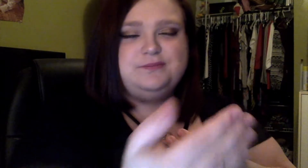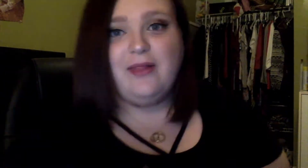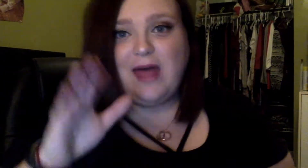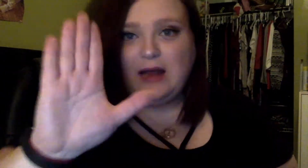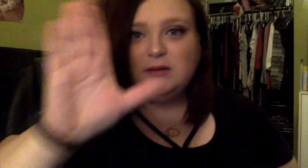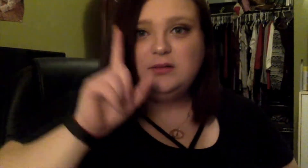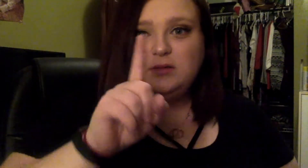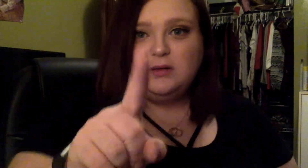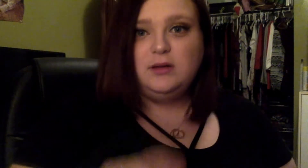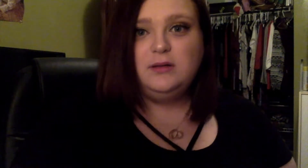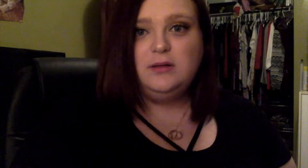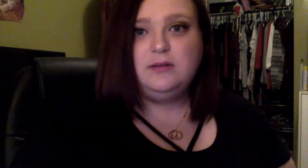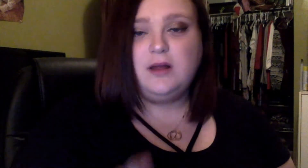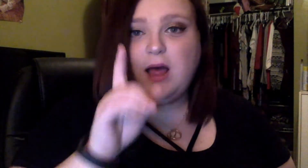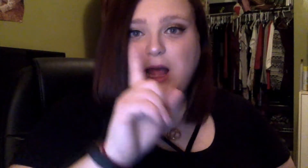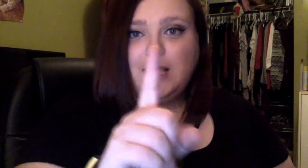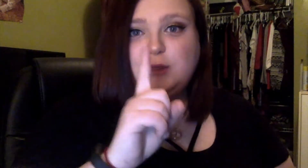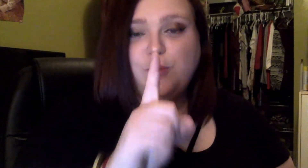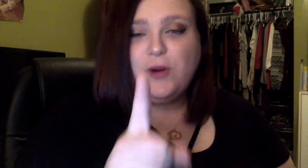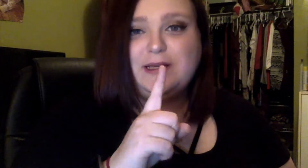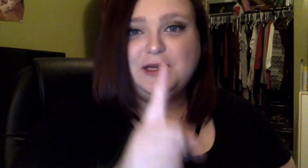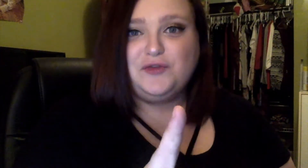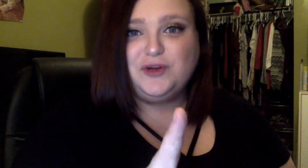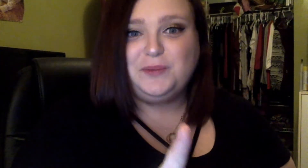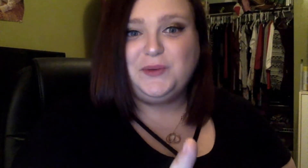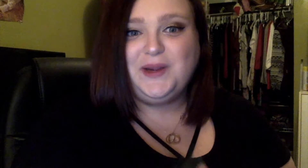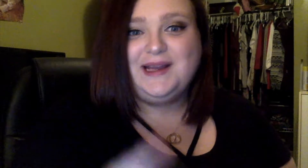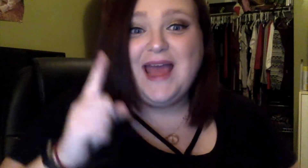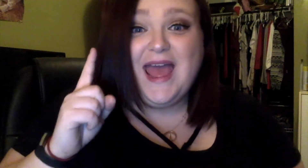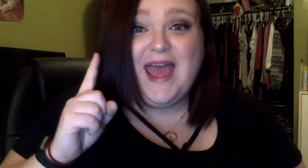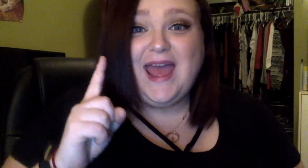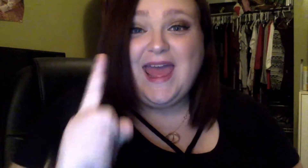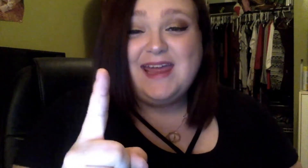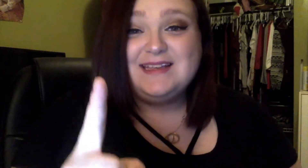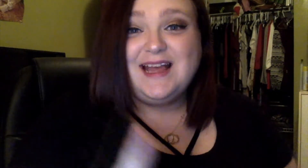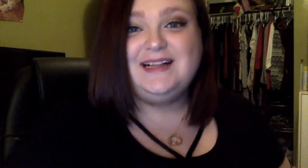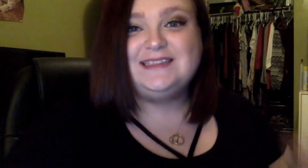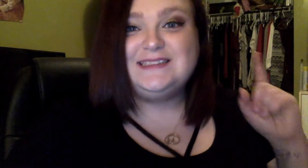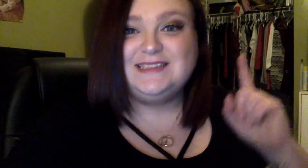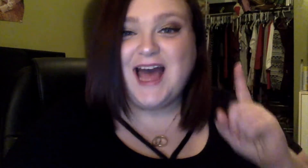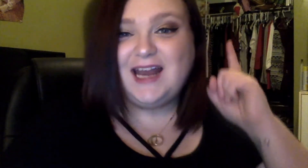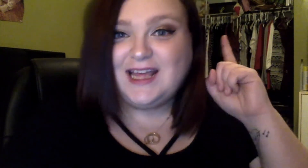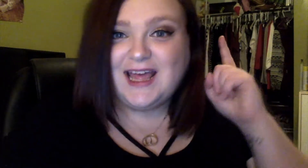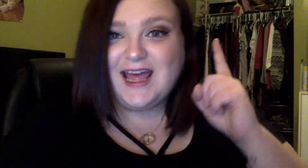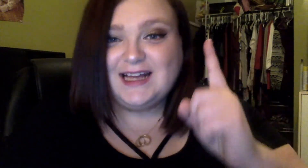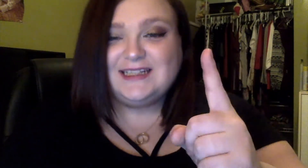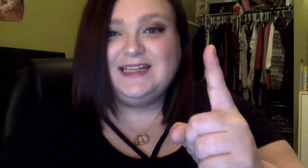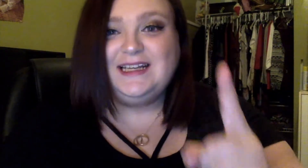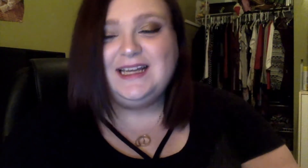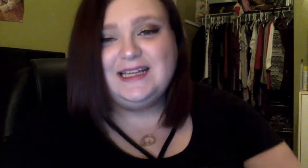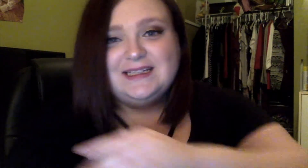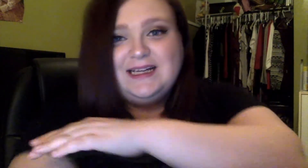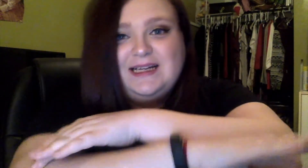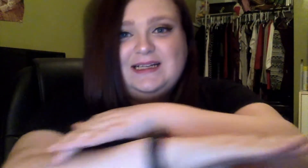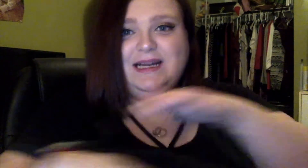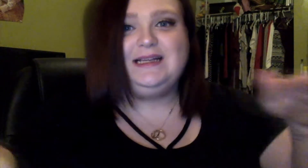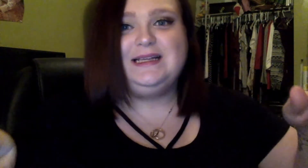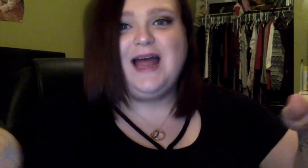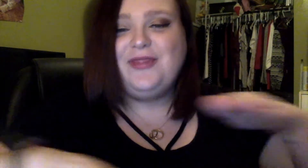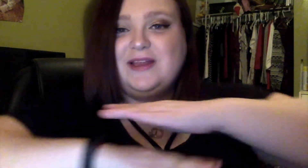and that I like to point the difference between ASL is not SEE. It's not the